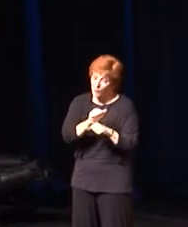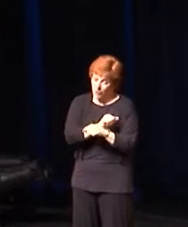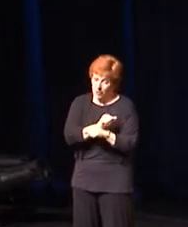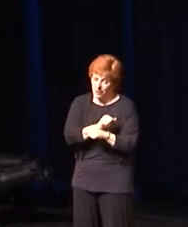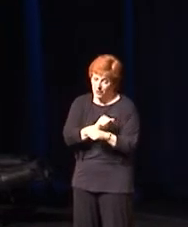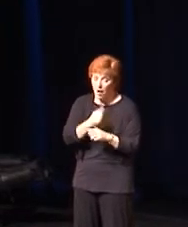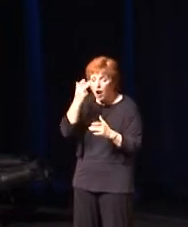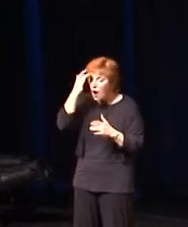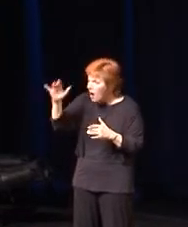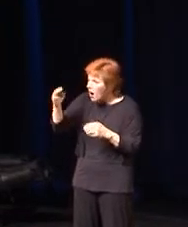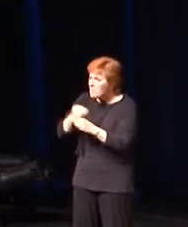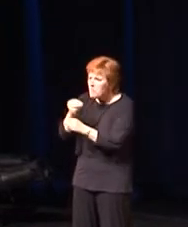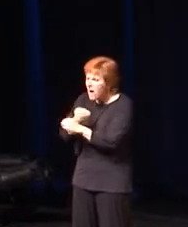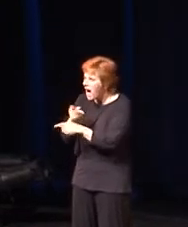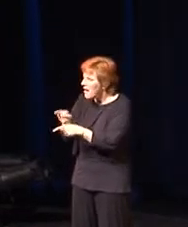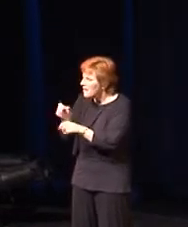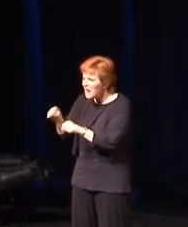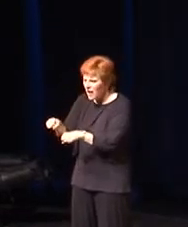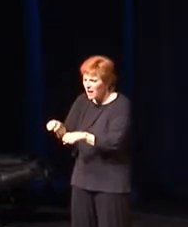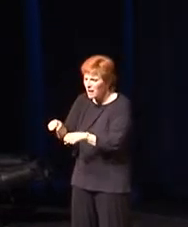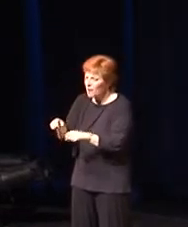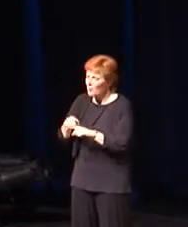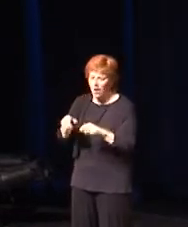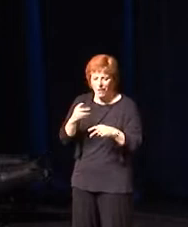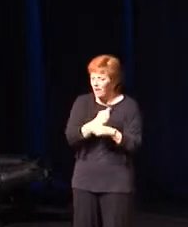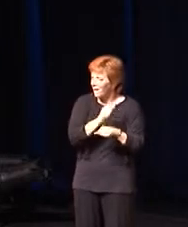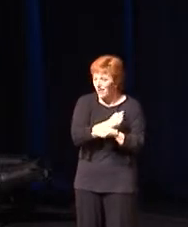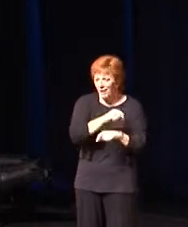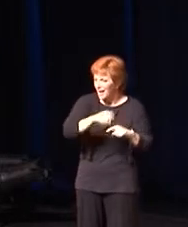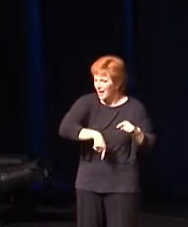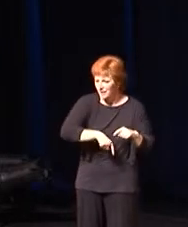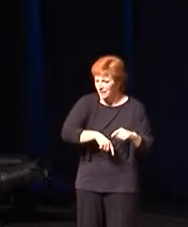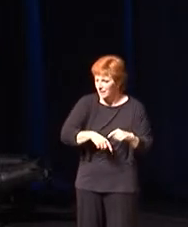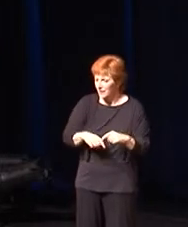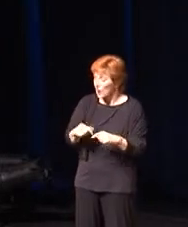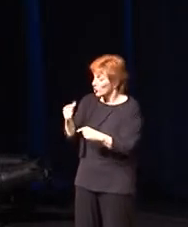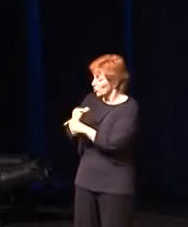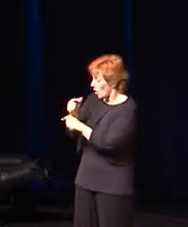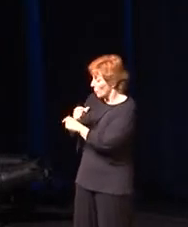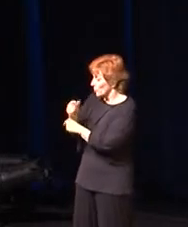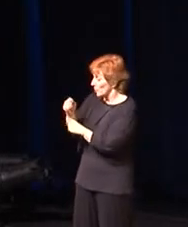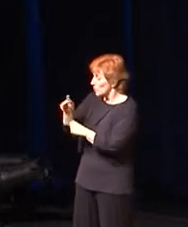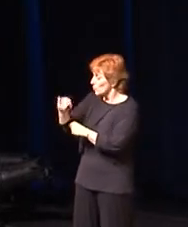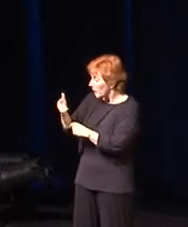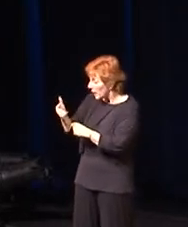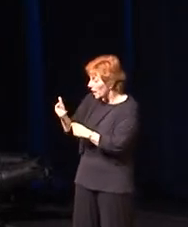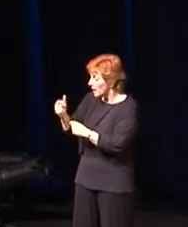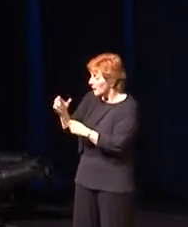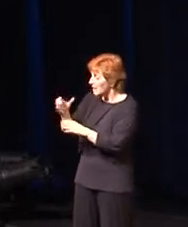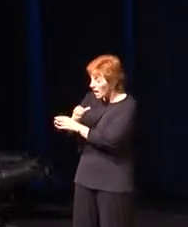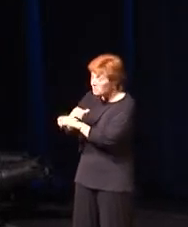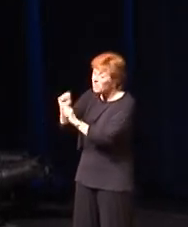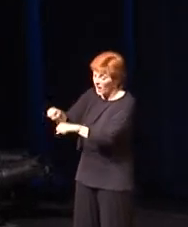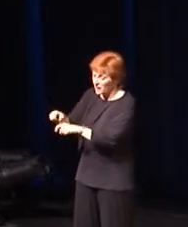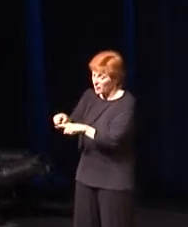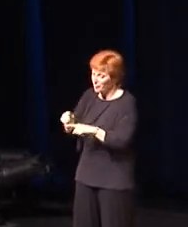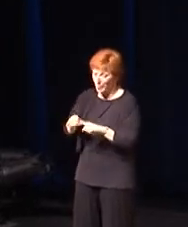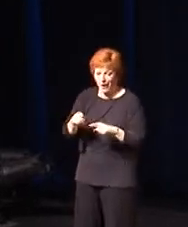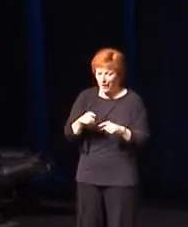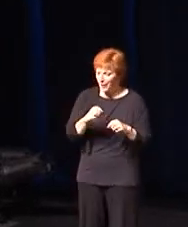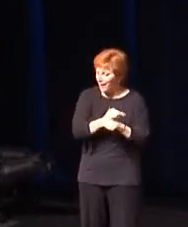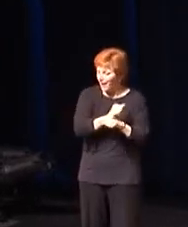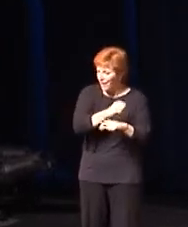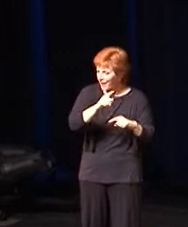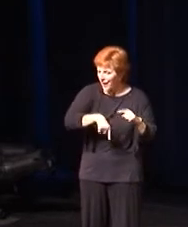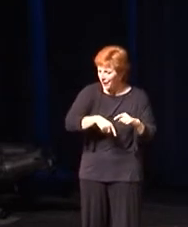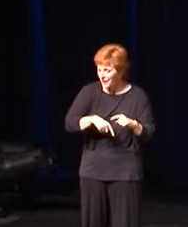are brilliant mathematicians in Harvard algebra, but they're, you know, they're doing straight geometry trig calculus. I think it's hard for people to realize that there